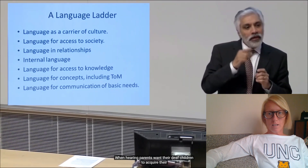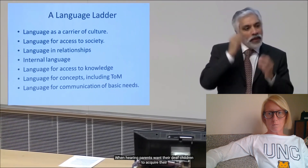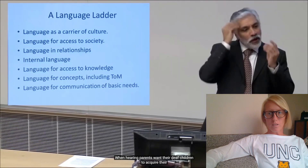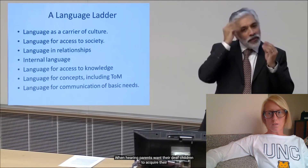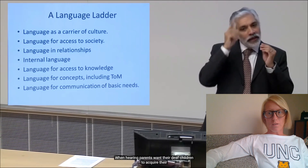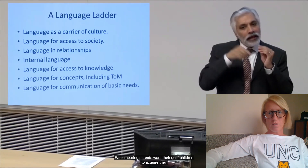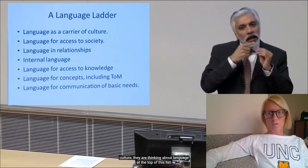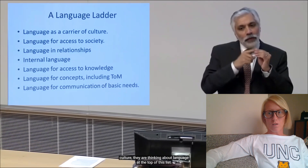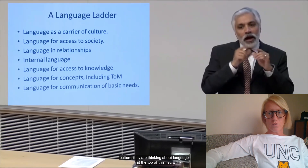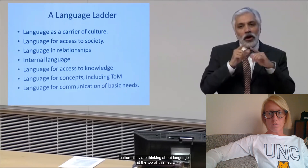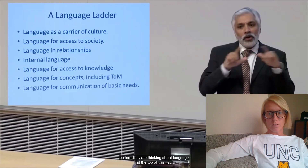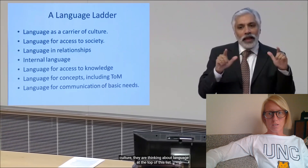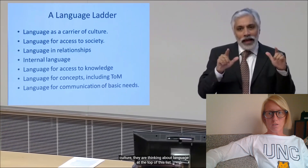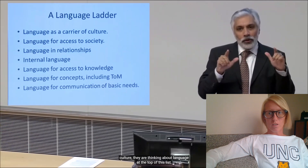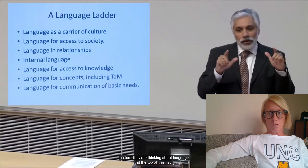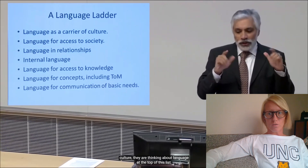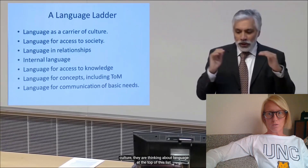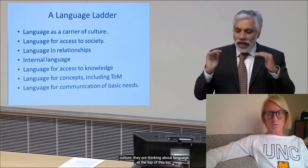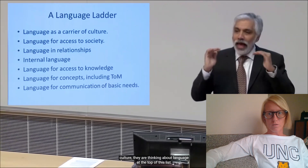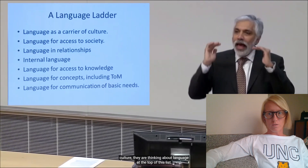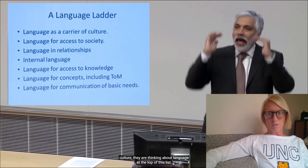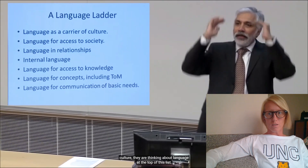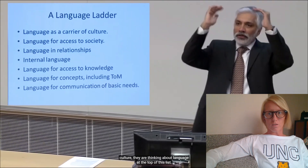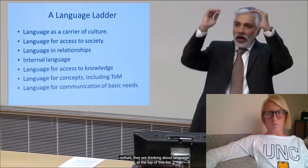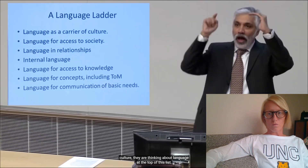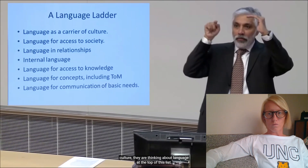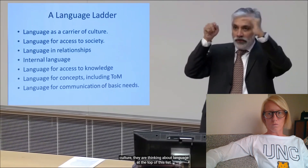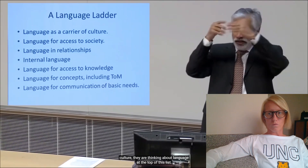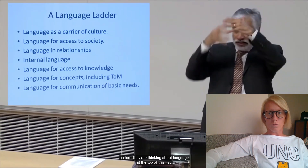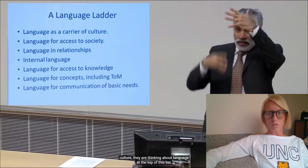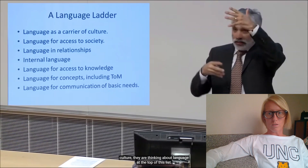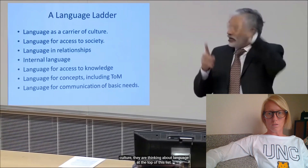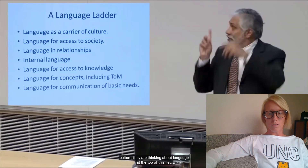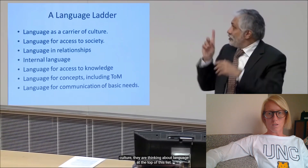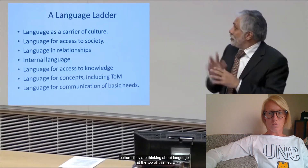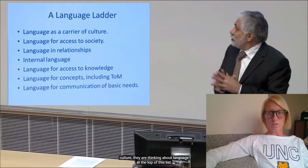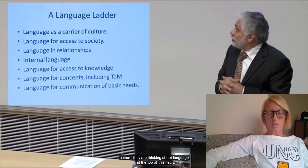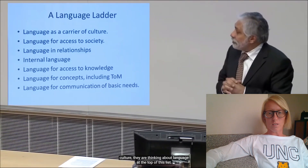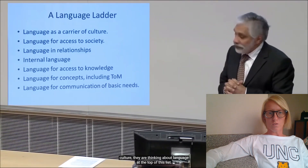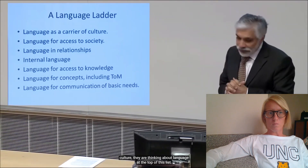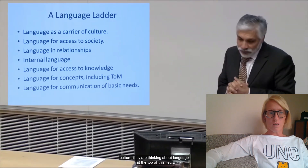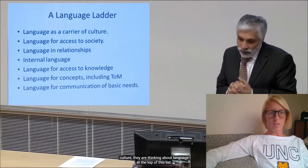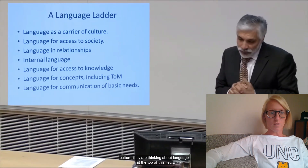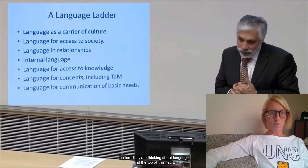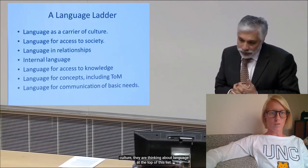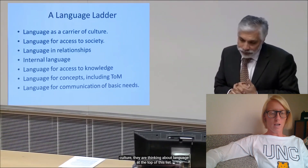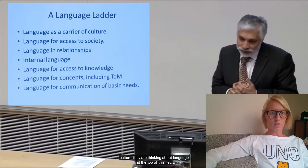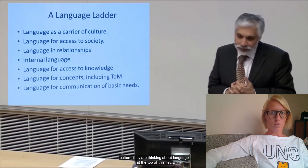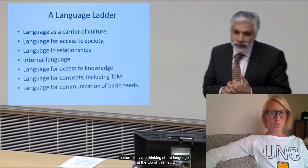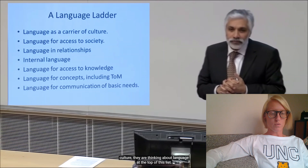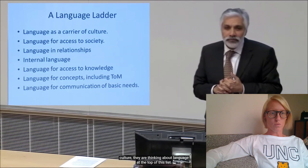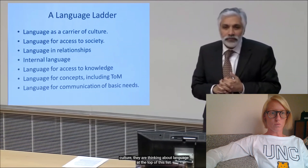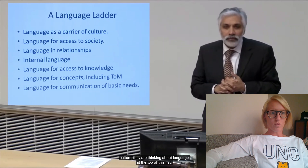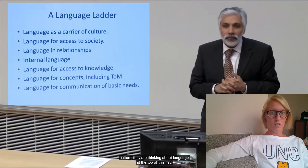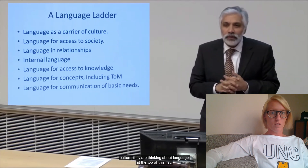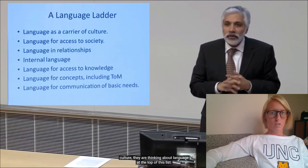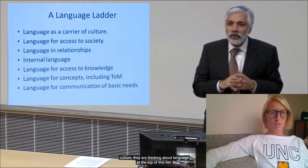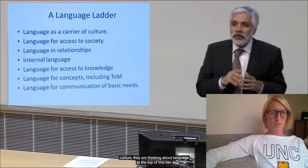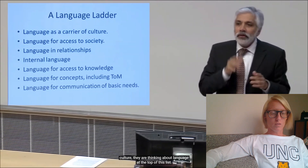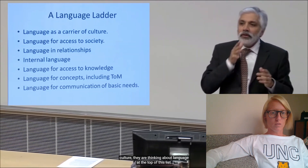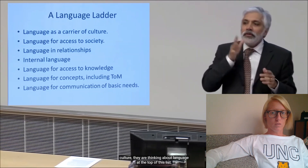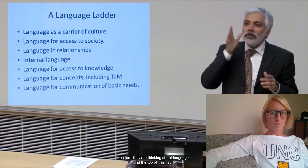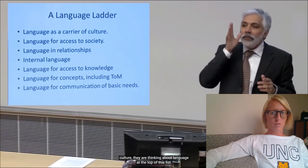to acquire their acclimate to culture, to hearing culture, they need to understand. they're that thinking there's about many different language at the top factors of this to